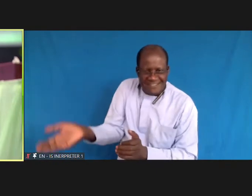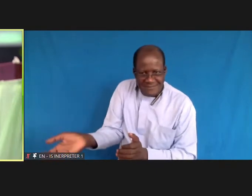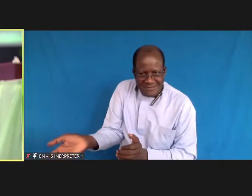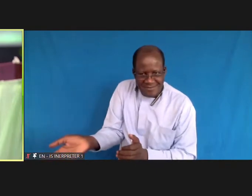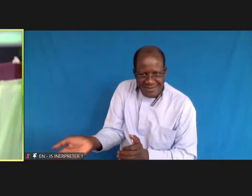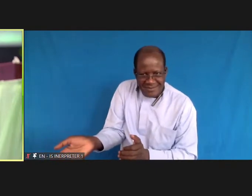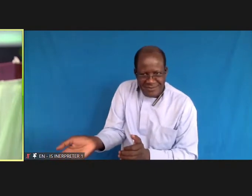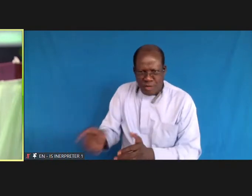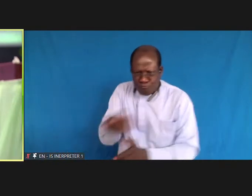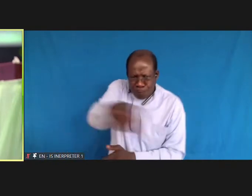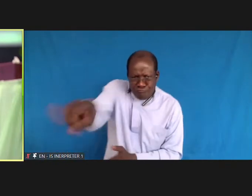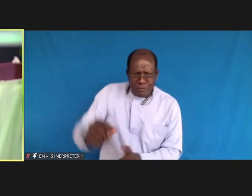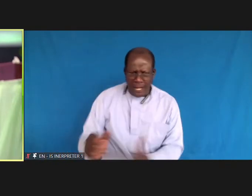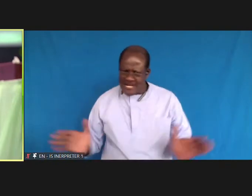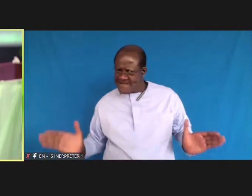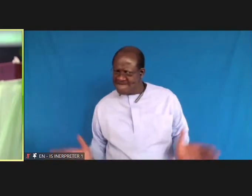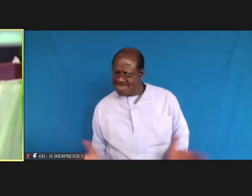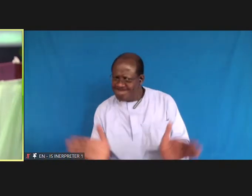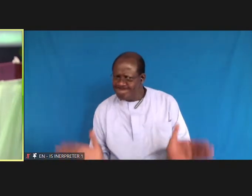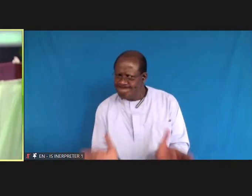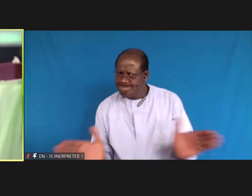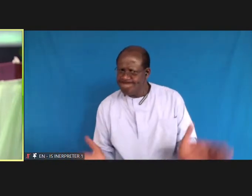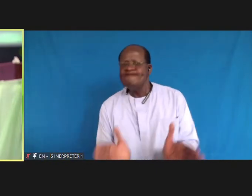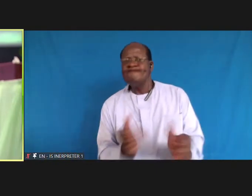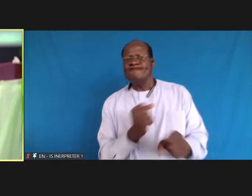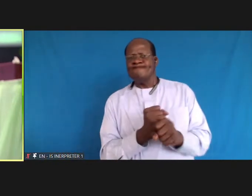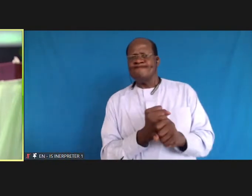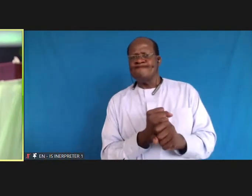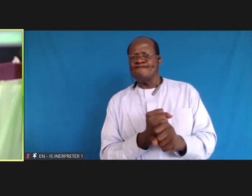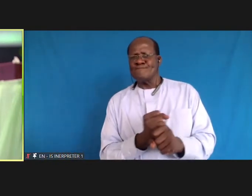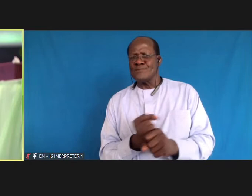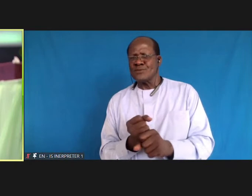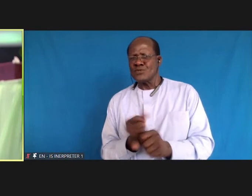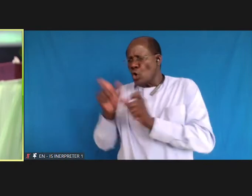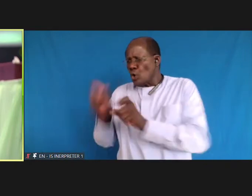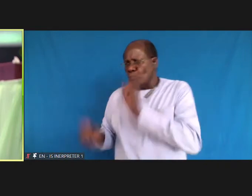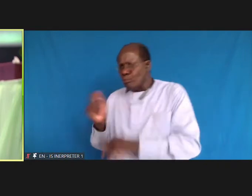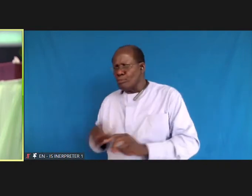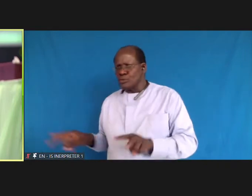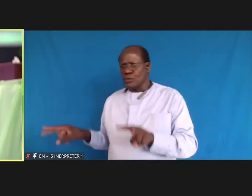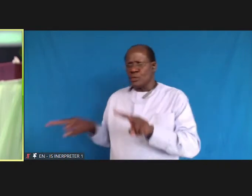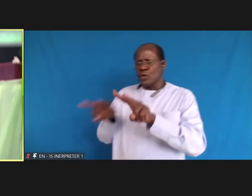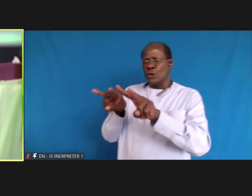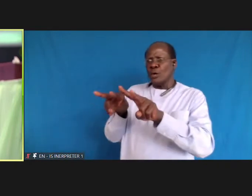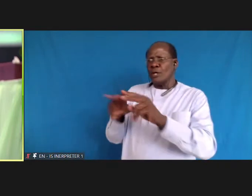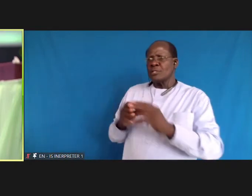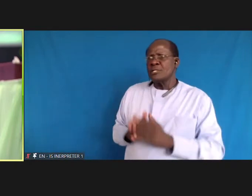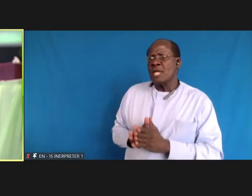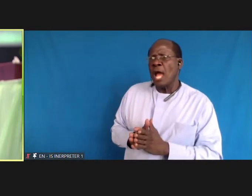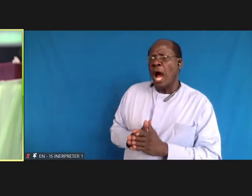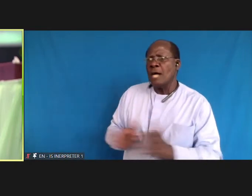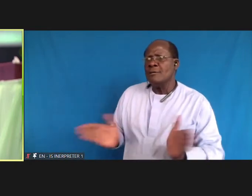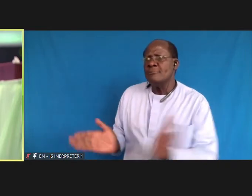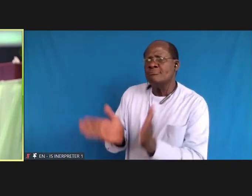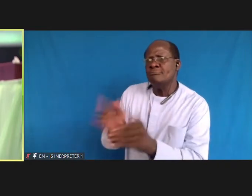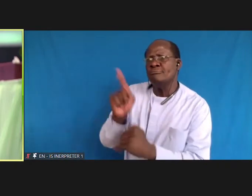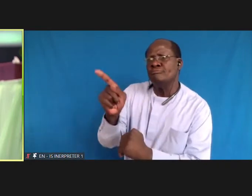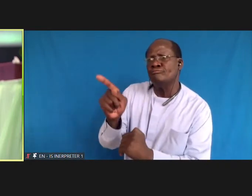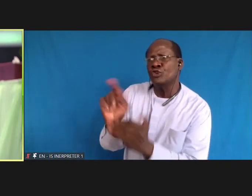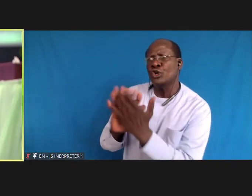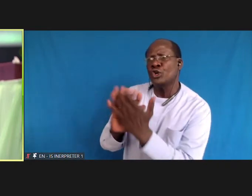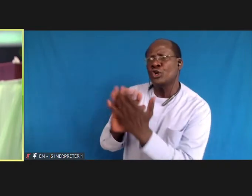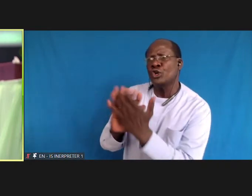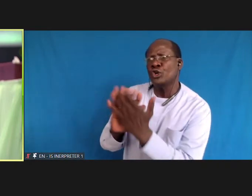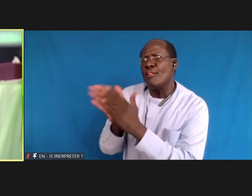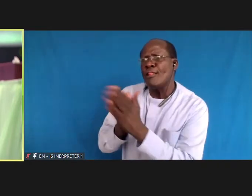encouragement for the other people that are watching them. So yes, there should be a decentralized mode of funding where people at the local